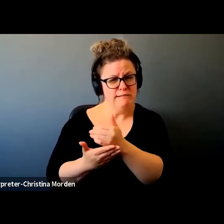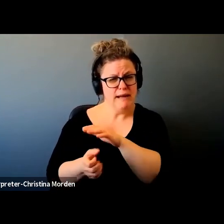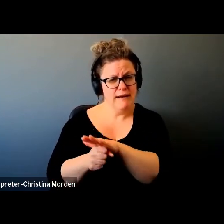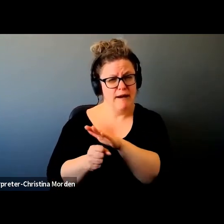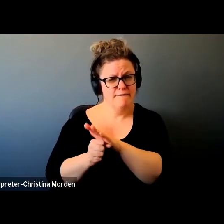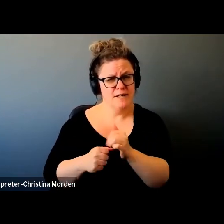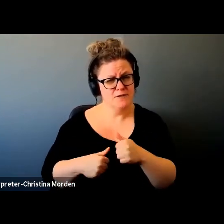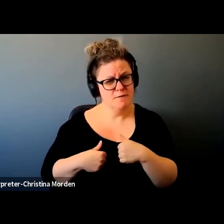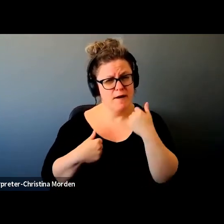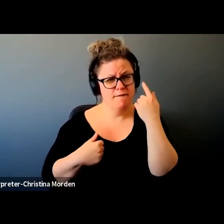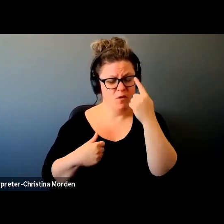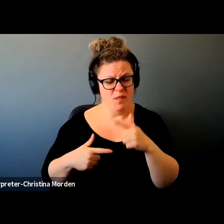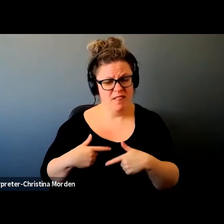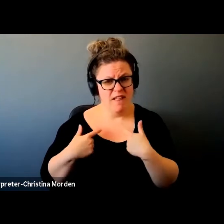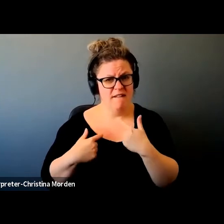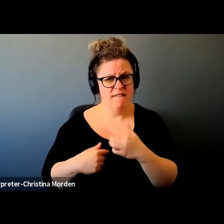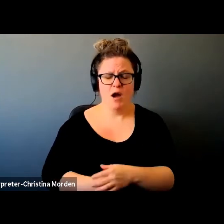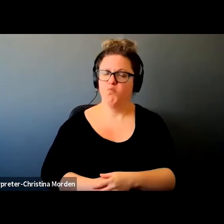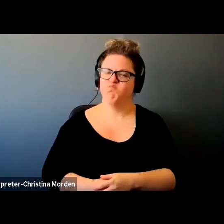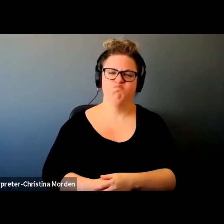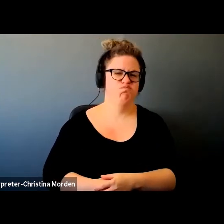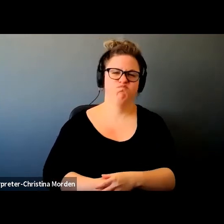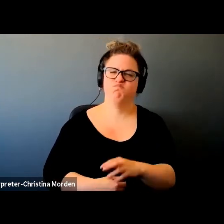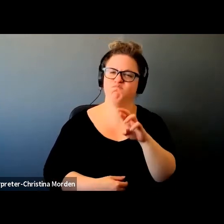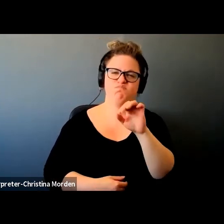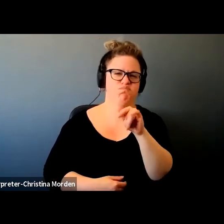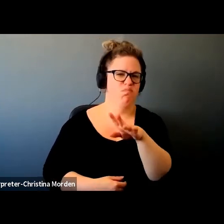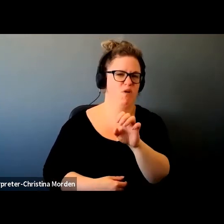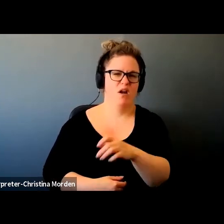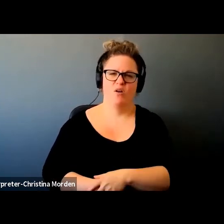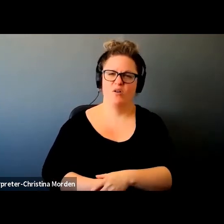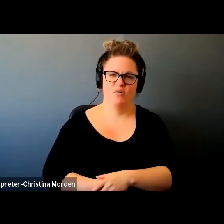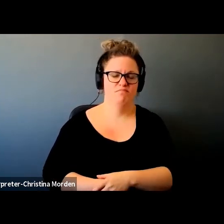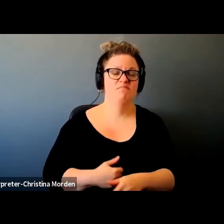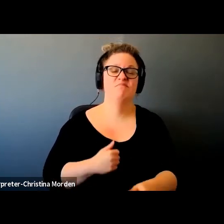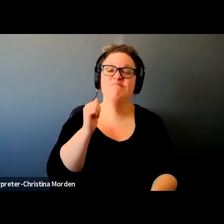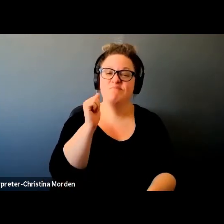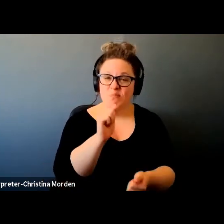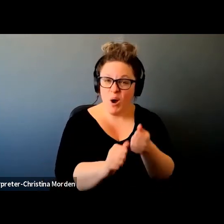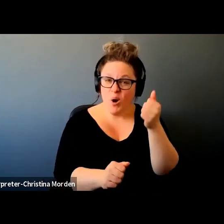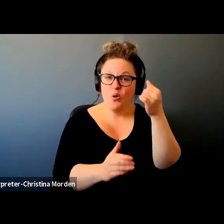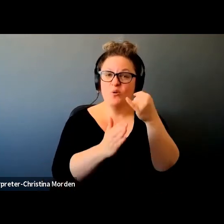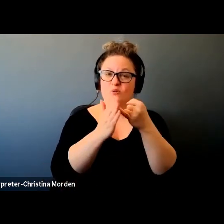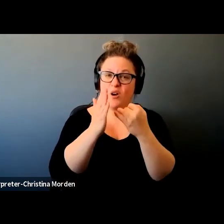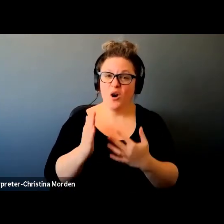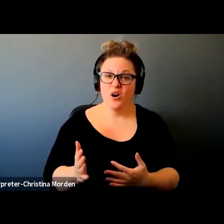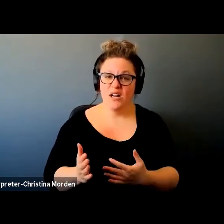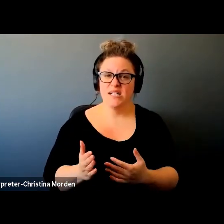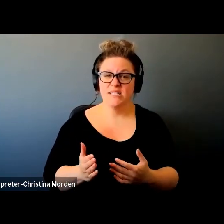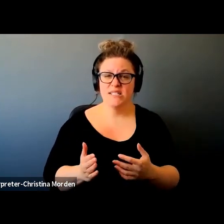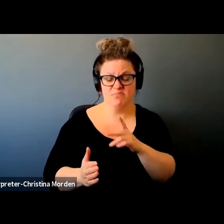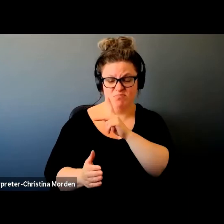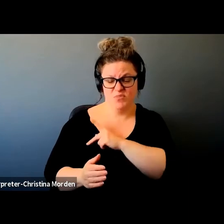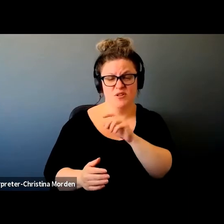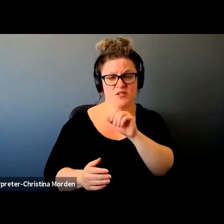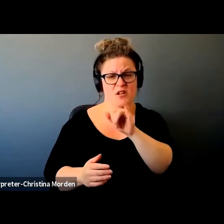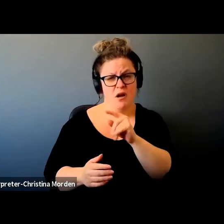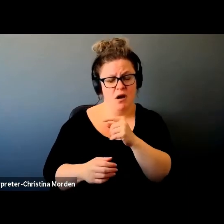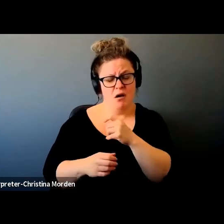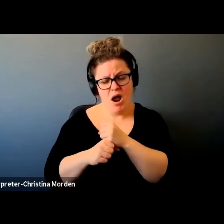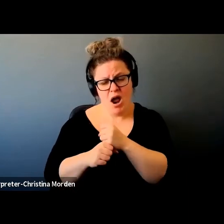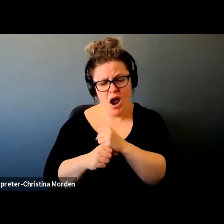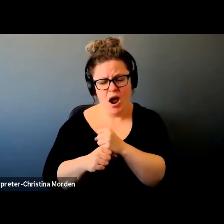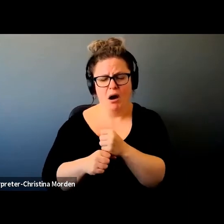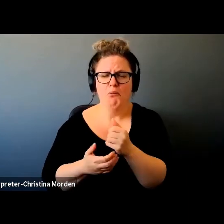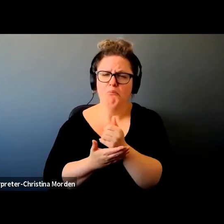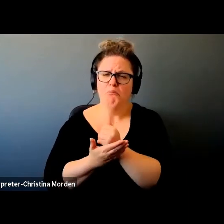the majority of the time. It's very few people. Most people are struggling to find something that pays